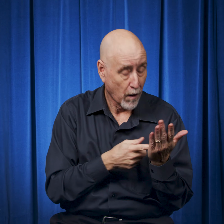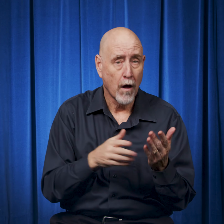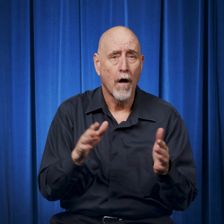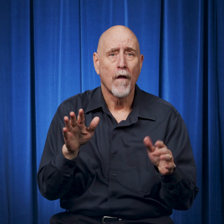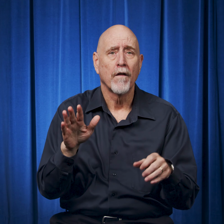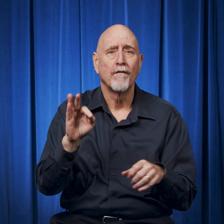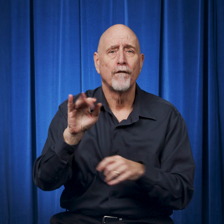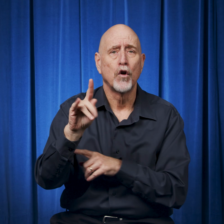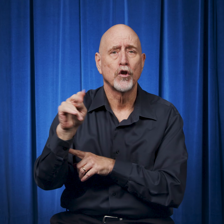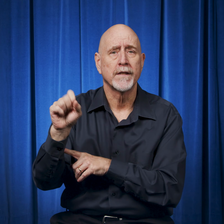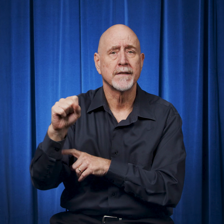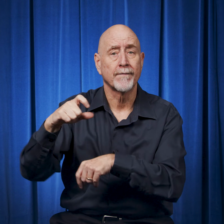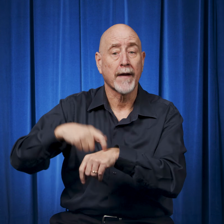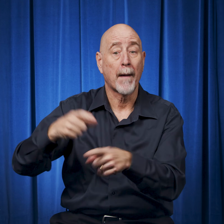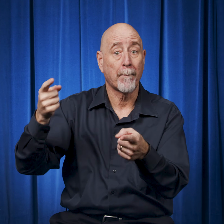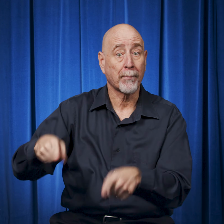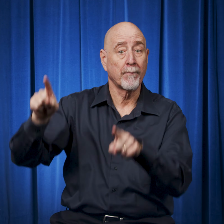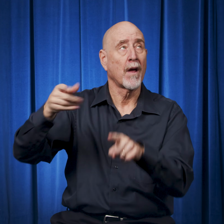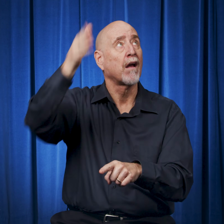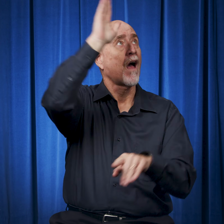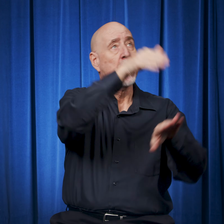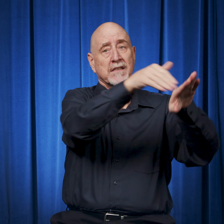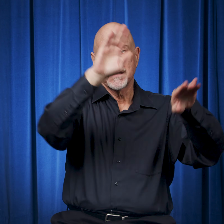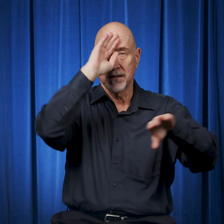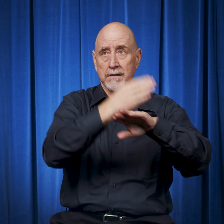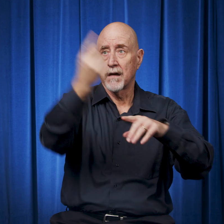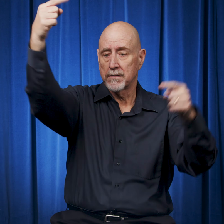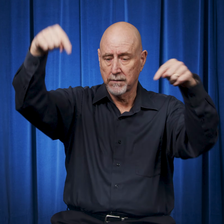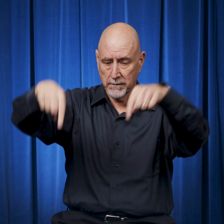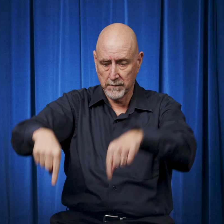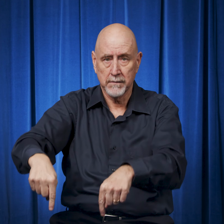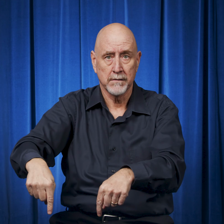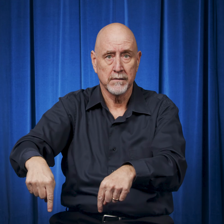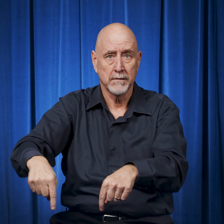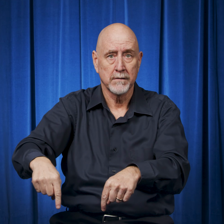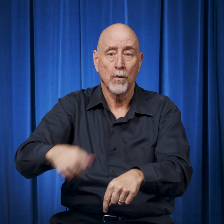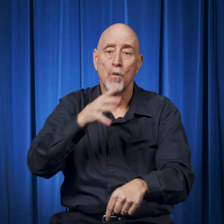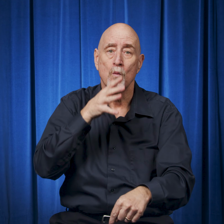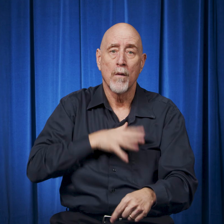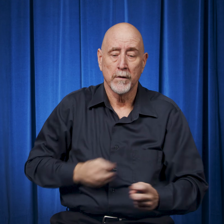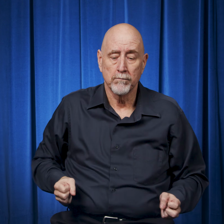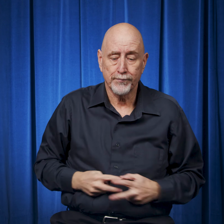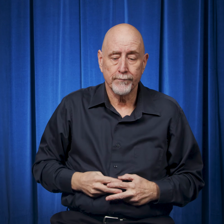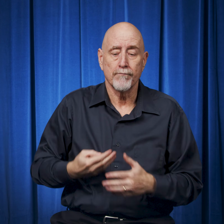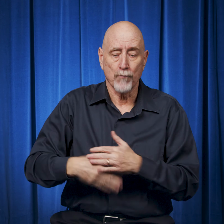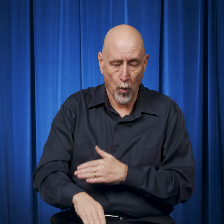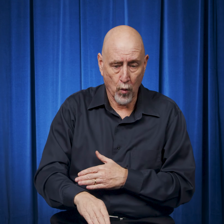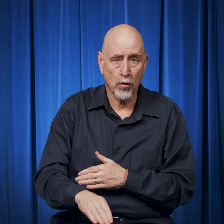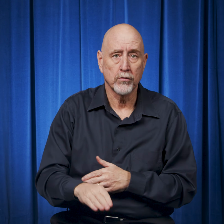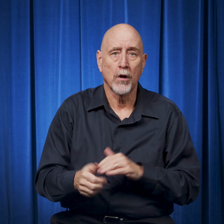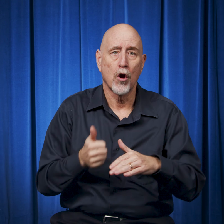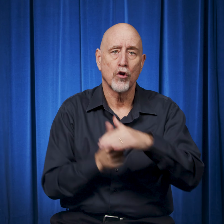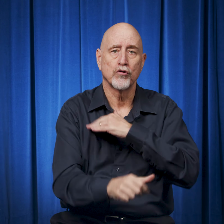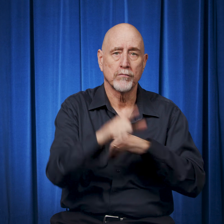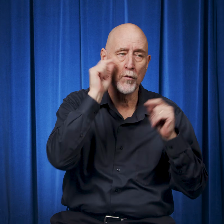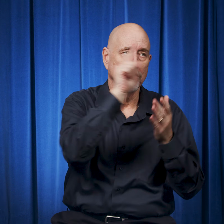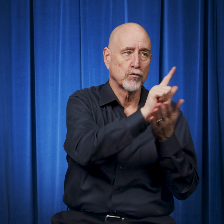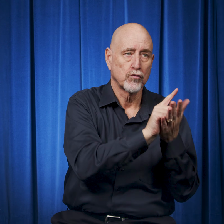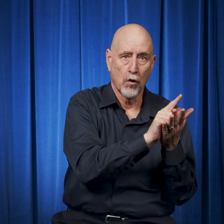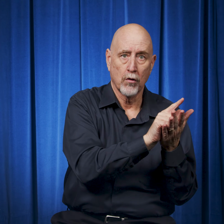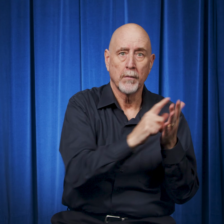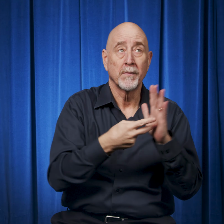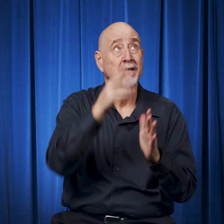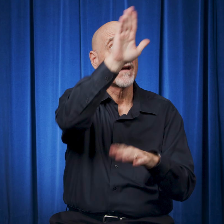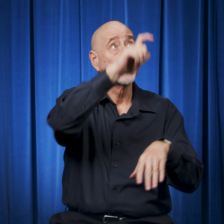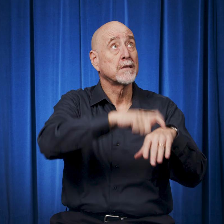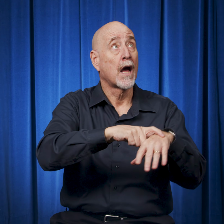time had come, God sent forth his Son, born of a woman, born under the law. That means God's